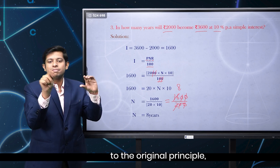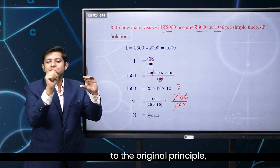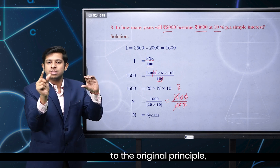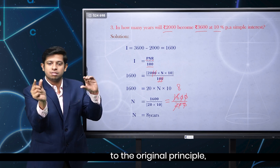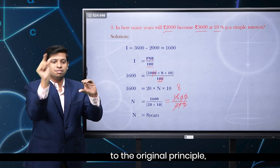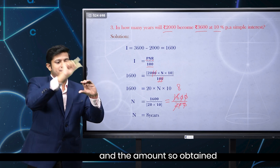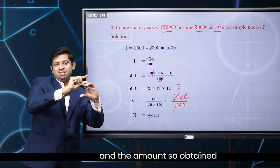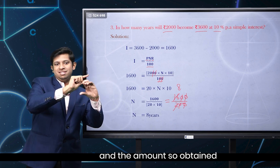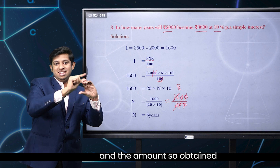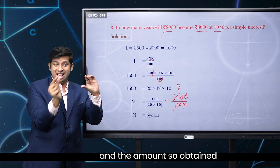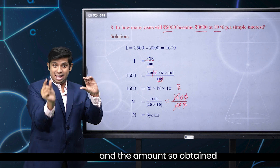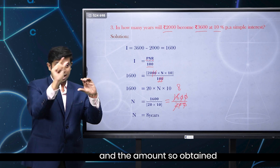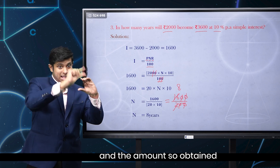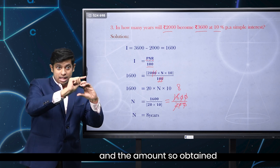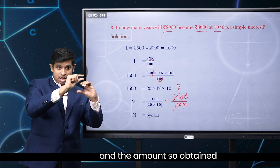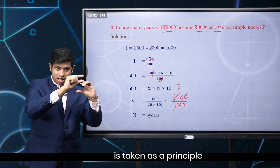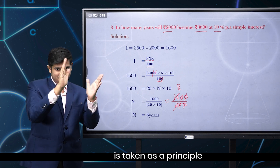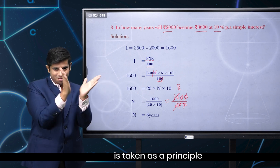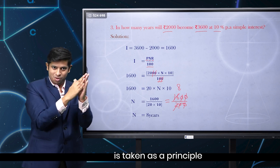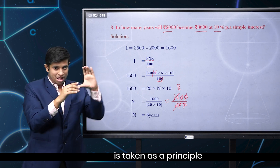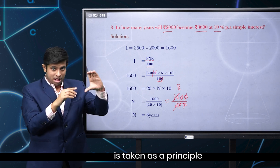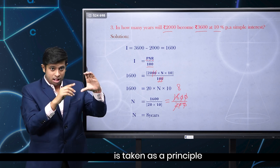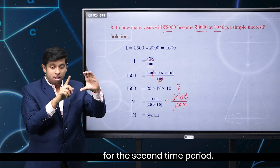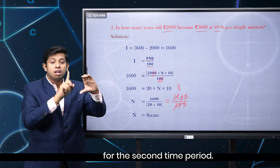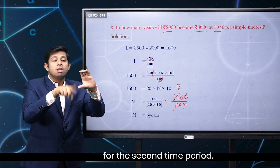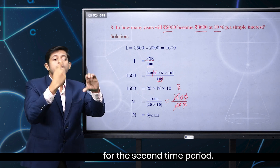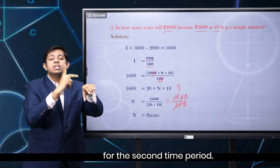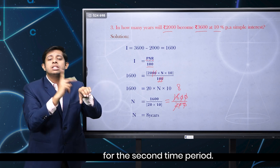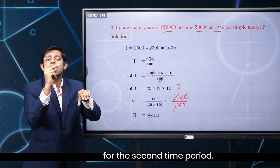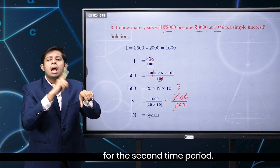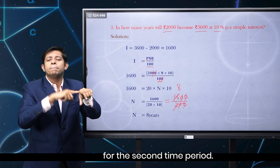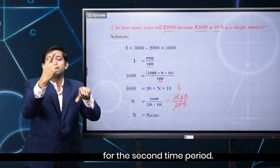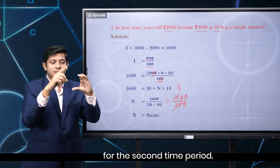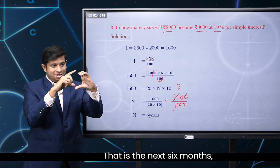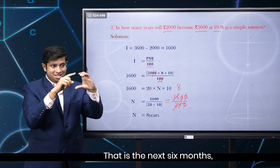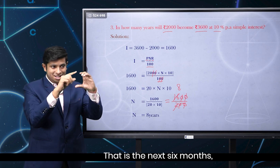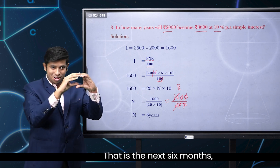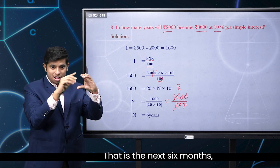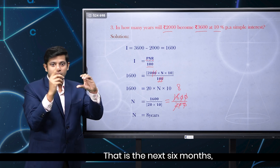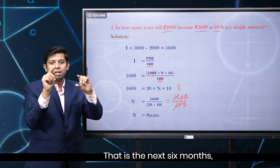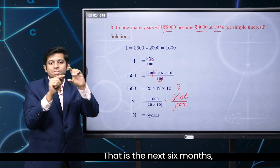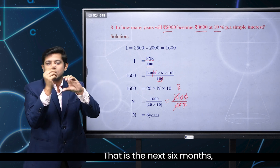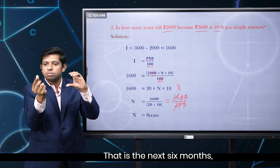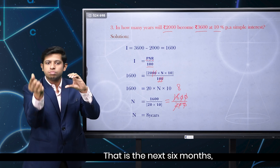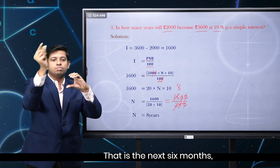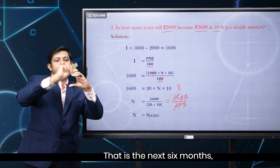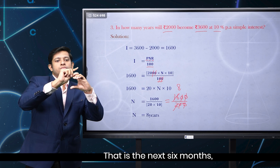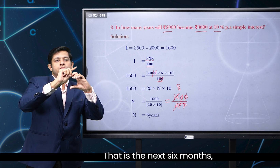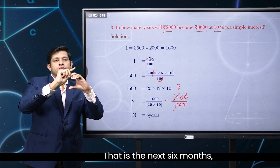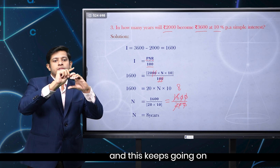principal and the amount so obtained is taken as a principal for the second time period, that is the next 6 months. And